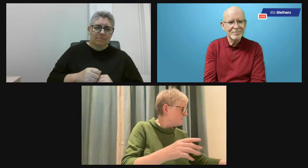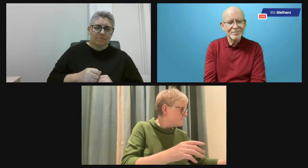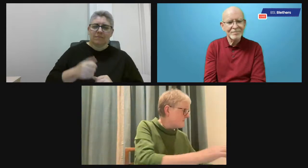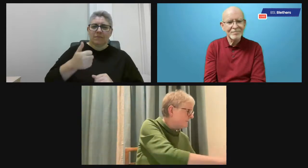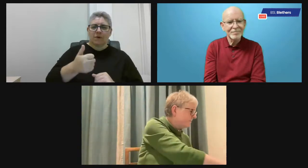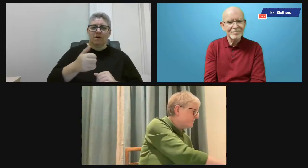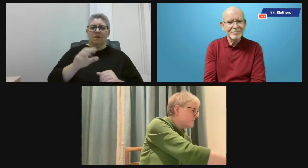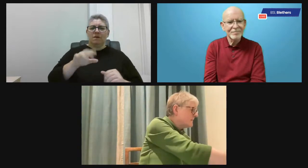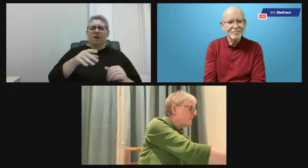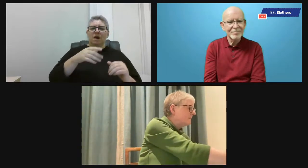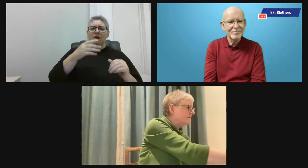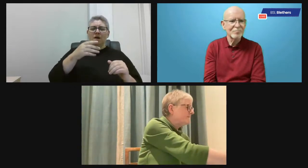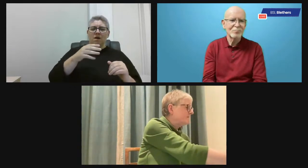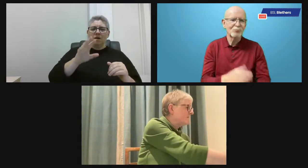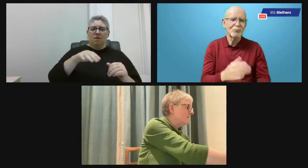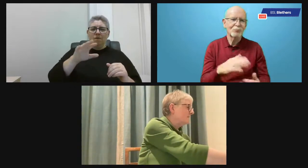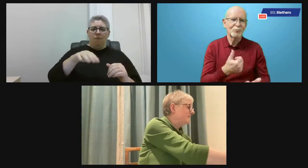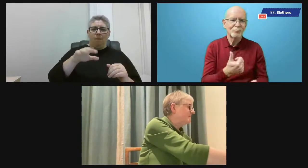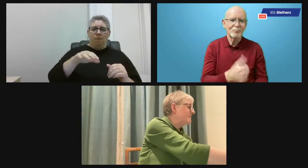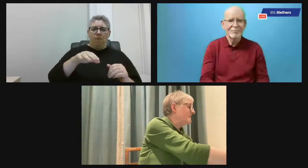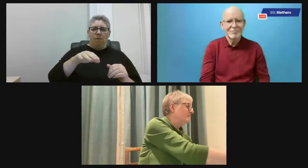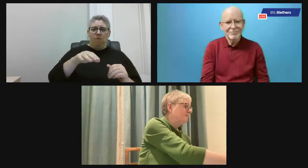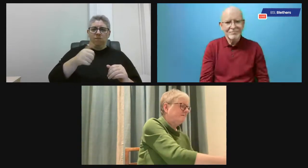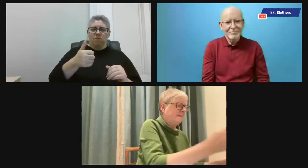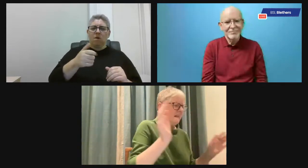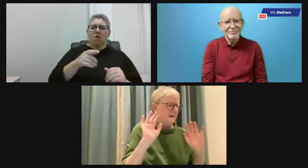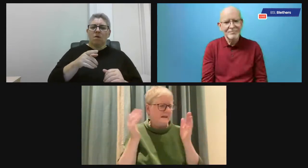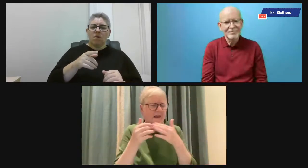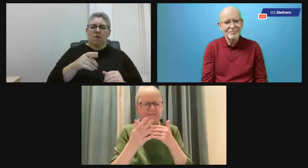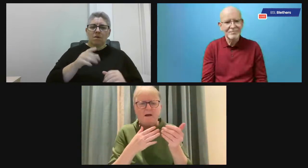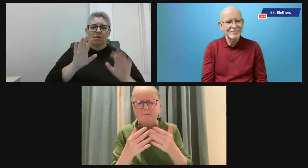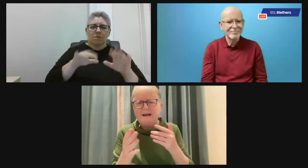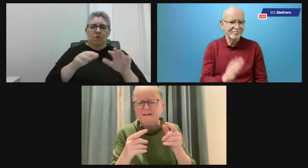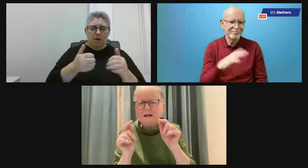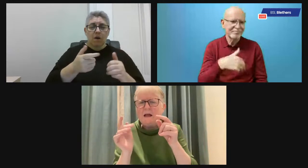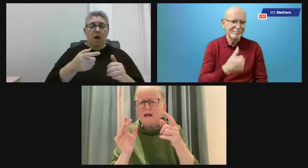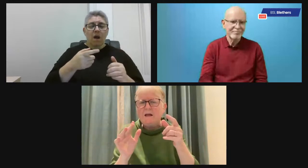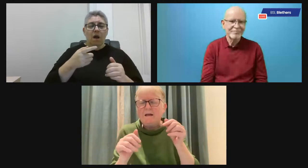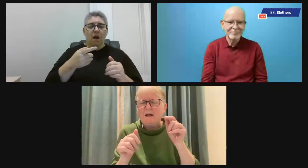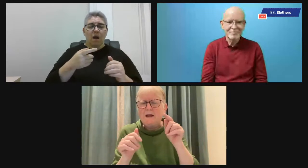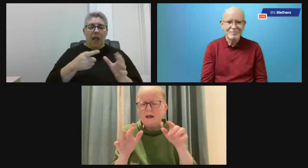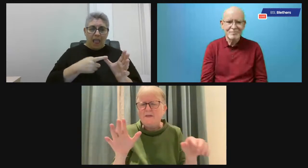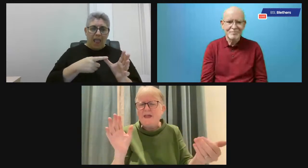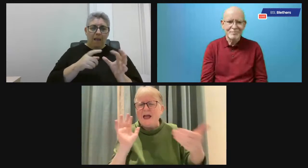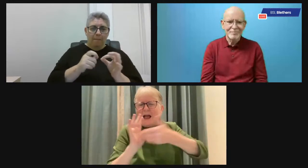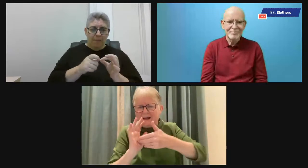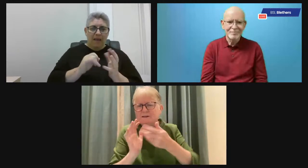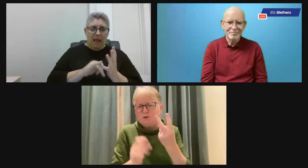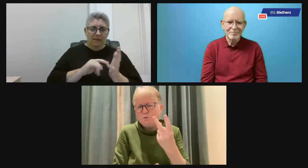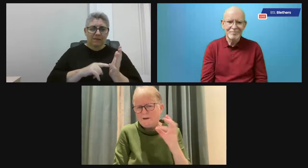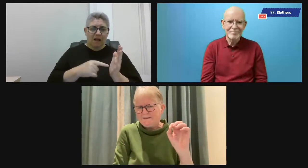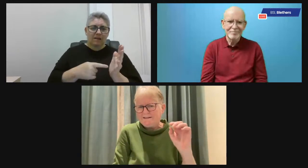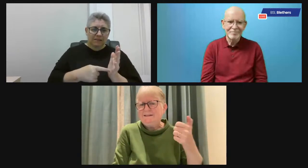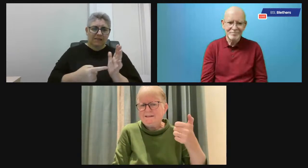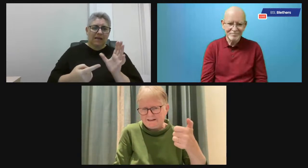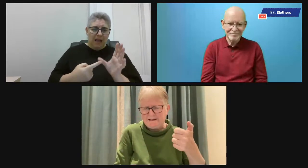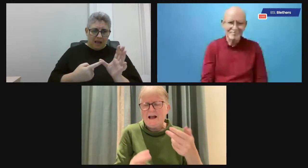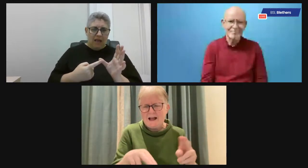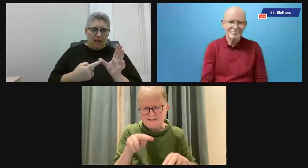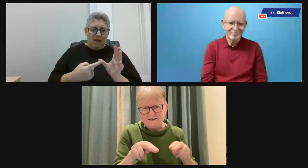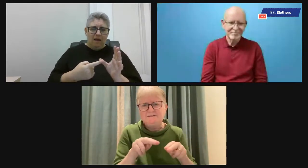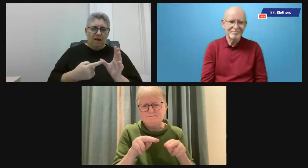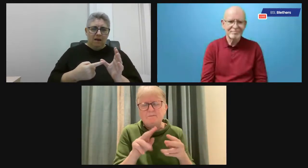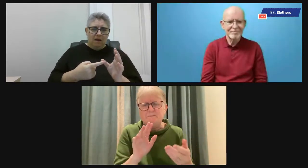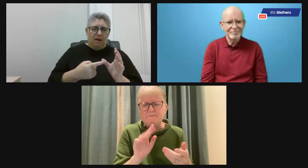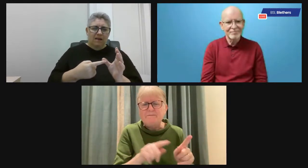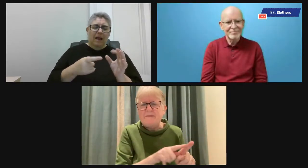No, that's not the right one. That's all right, Emma. Oh, well, never mind. But yeah, they are added